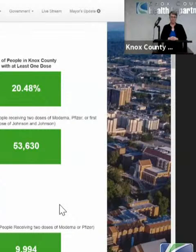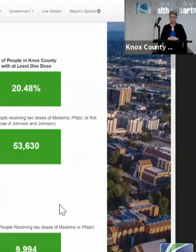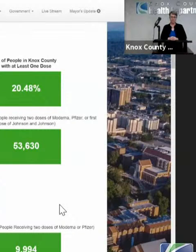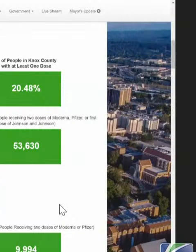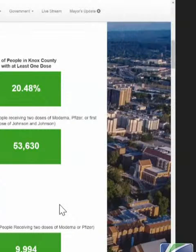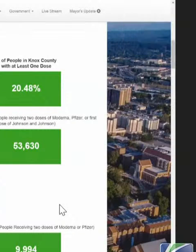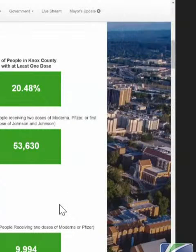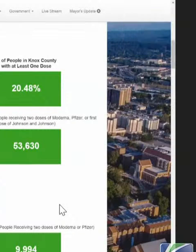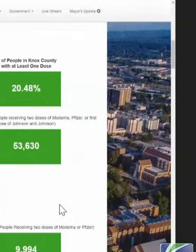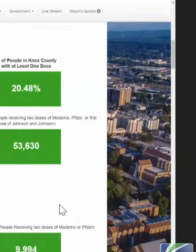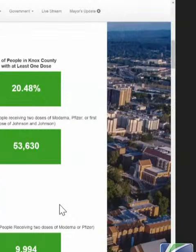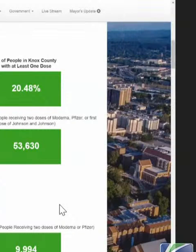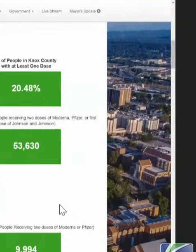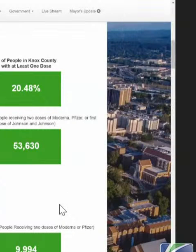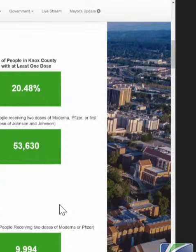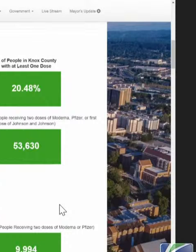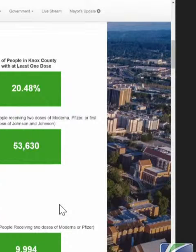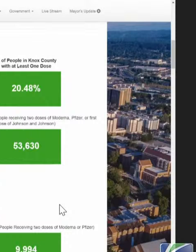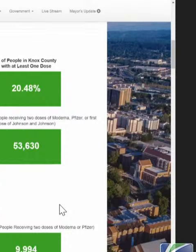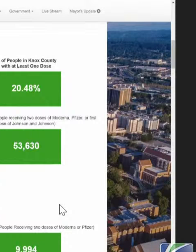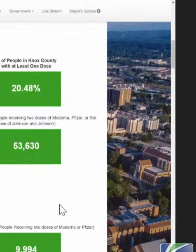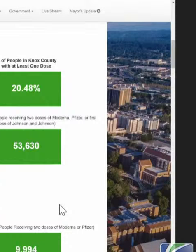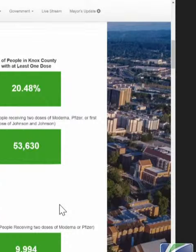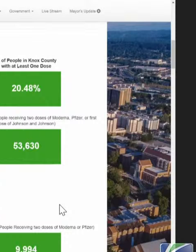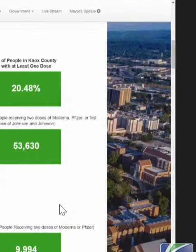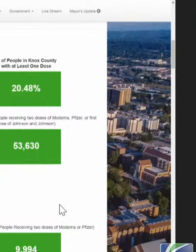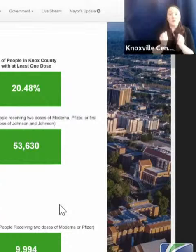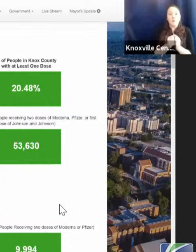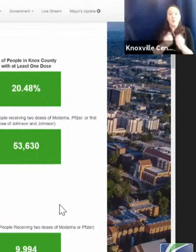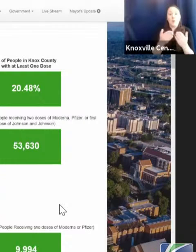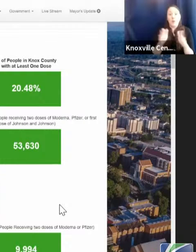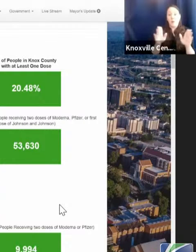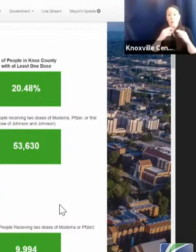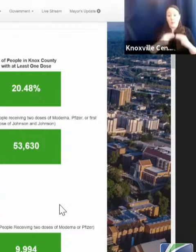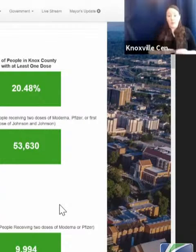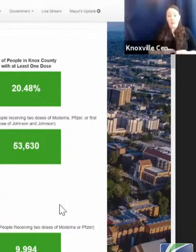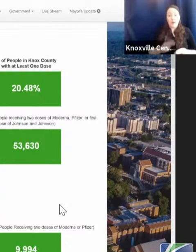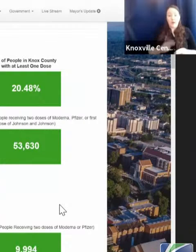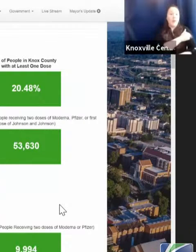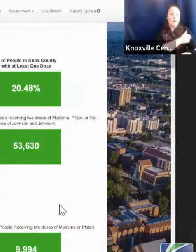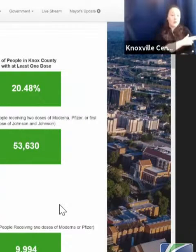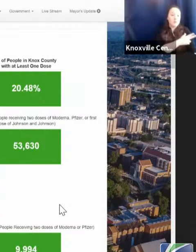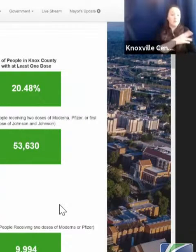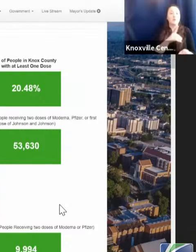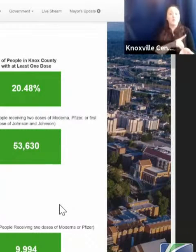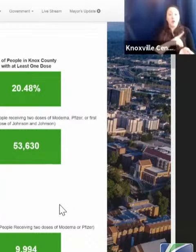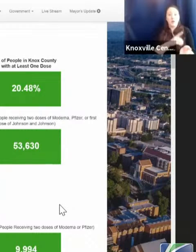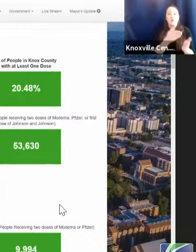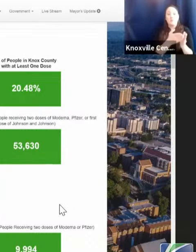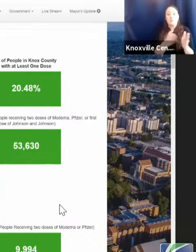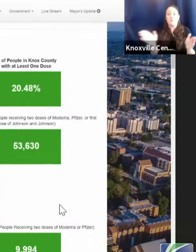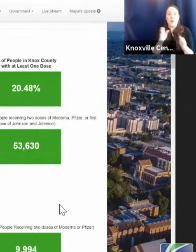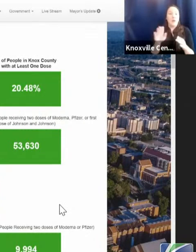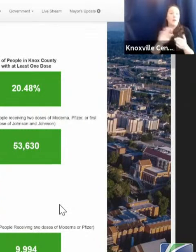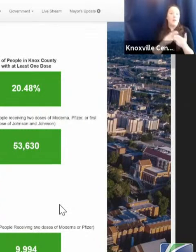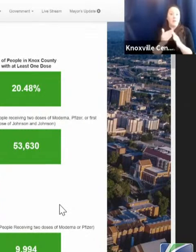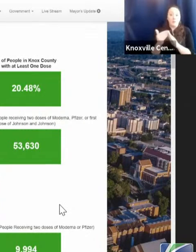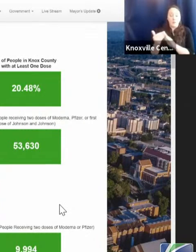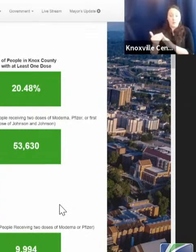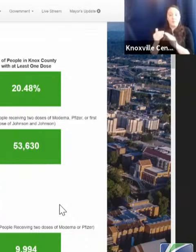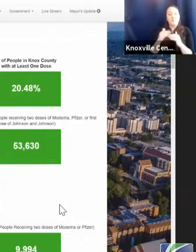Because of the incredible partnerships between public health, hospitals, and medical providers across our community, more than